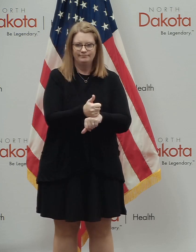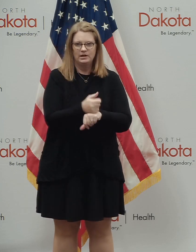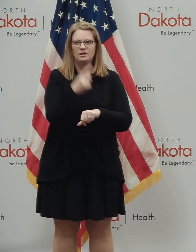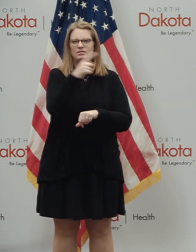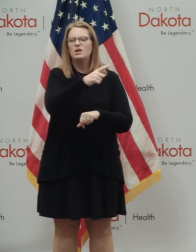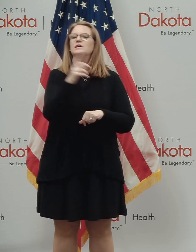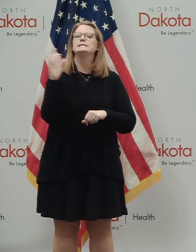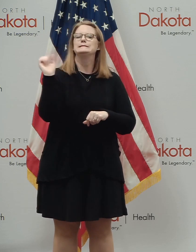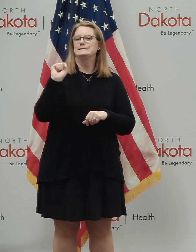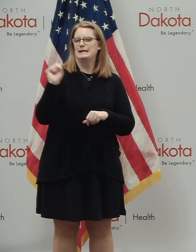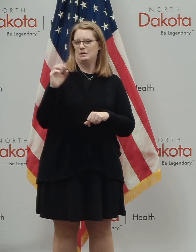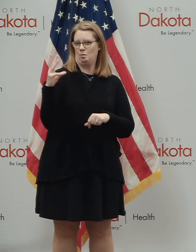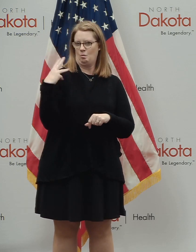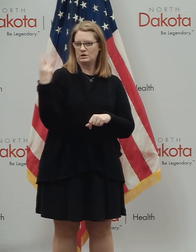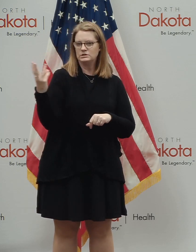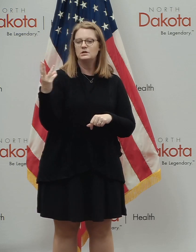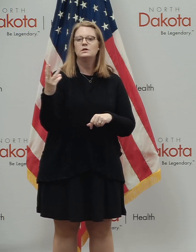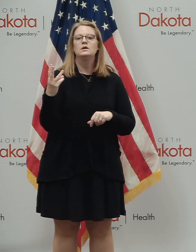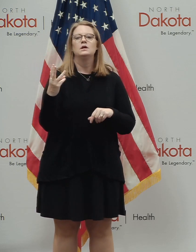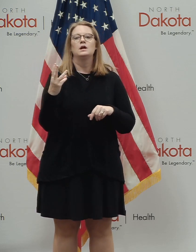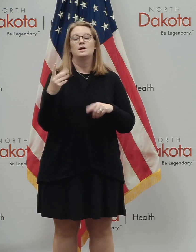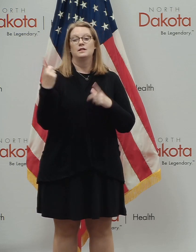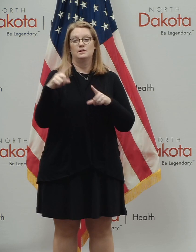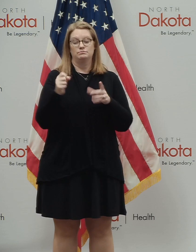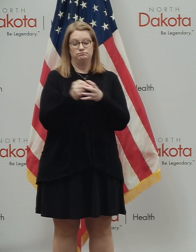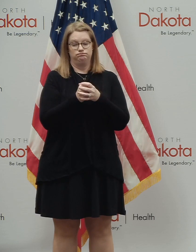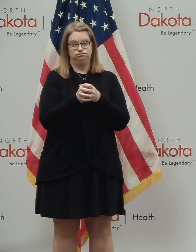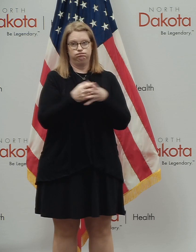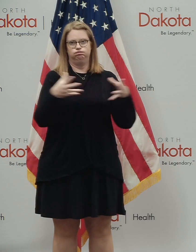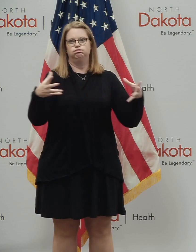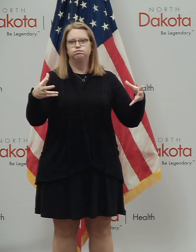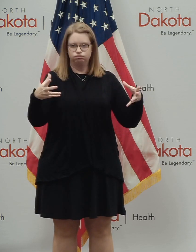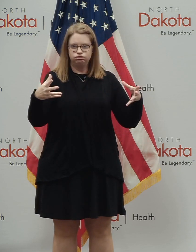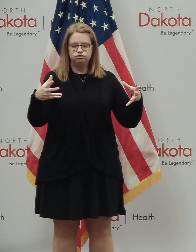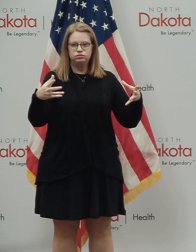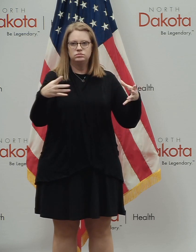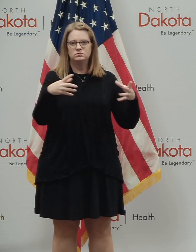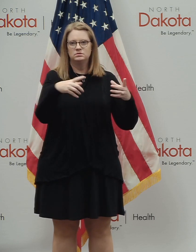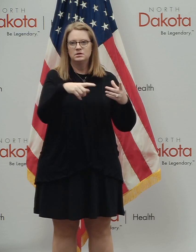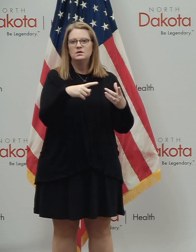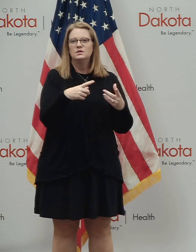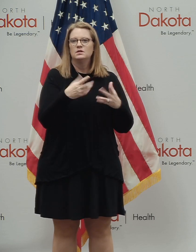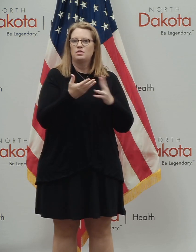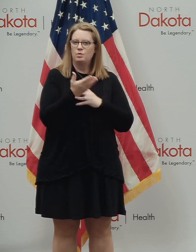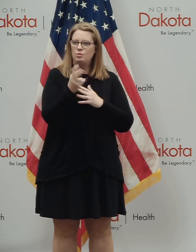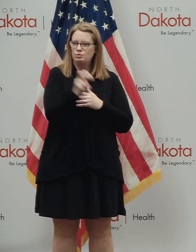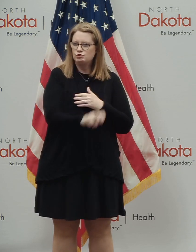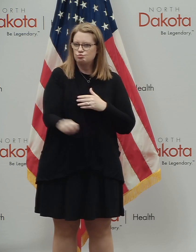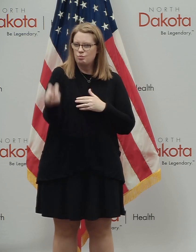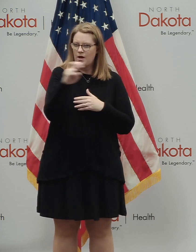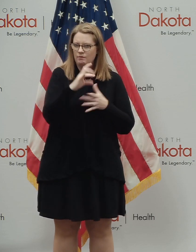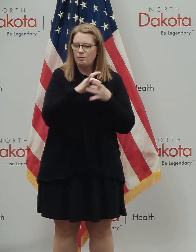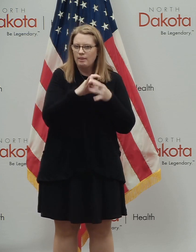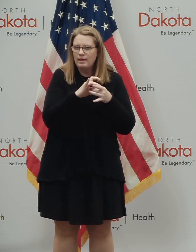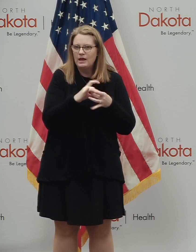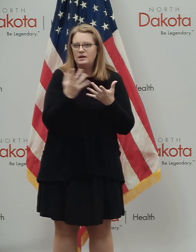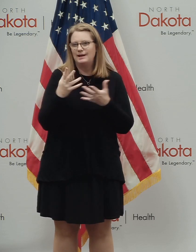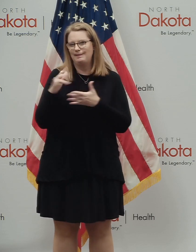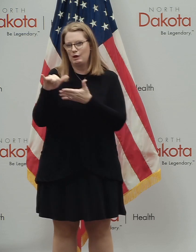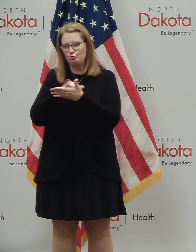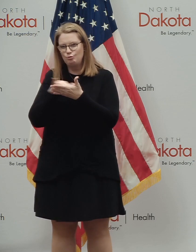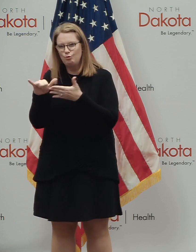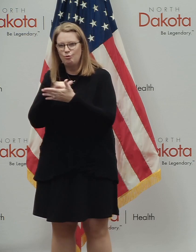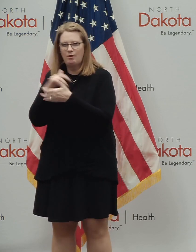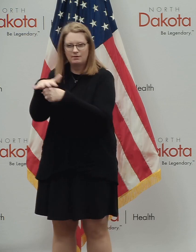Seattle, Washington, and then the biggest outbreak in the country began through travel-related infections in the New York